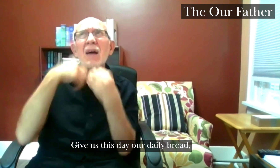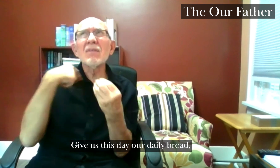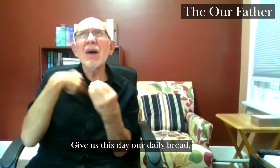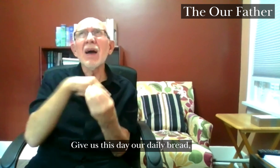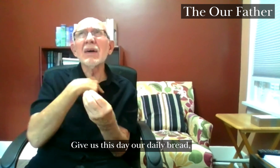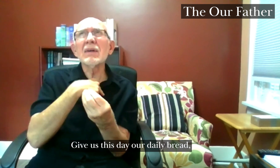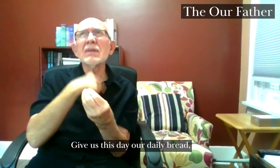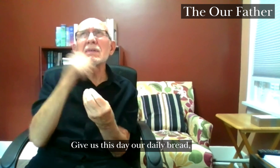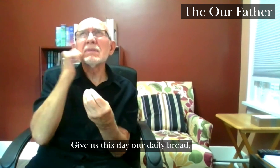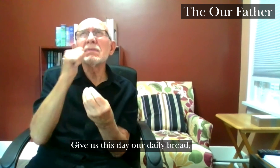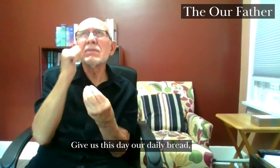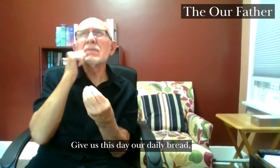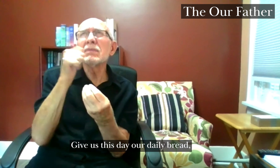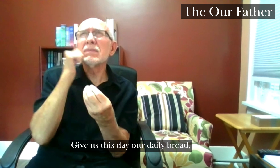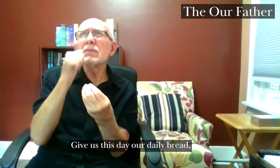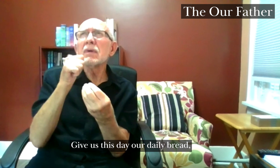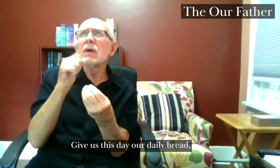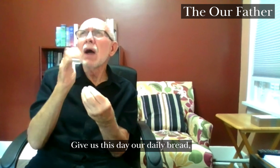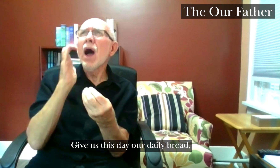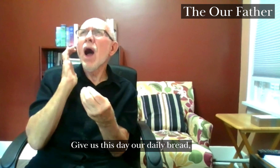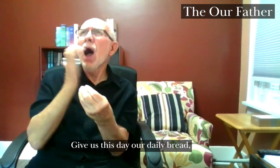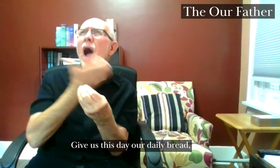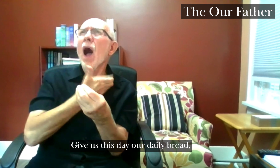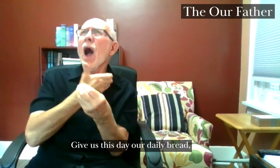Give us this day our daily bread,